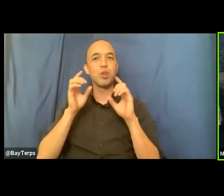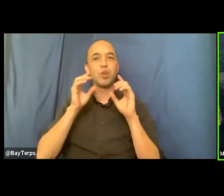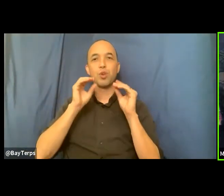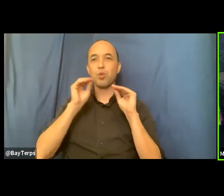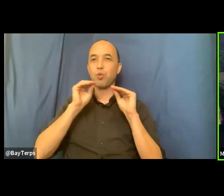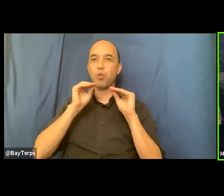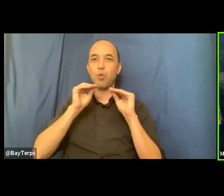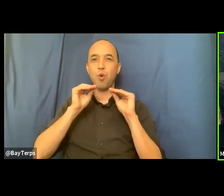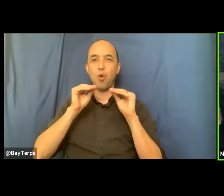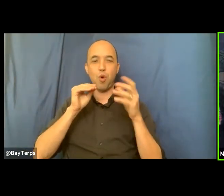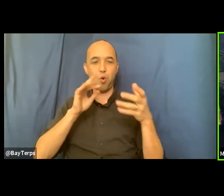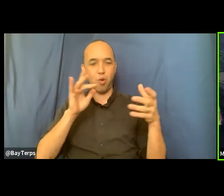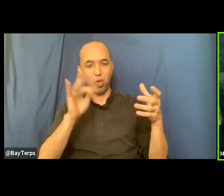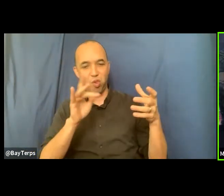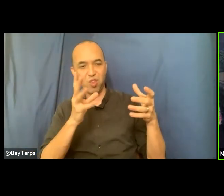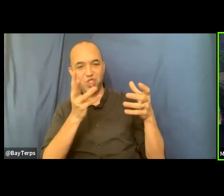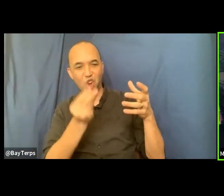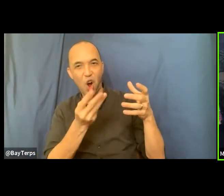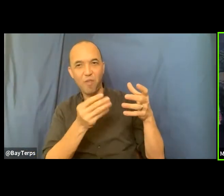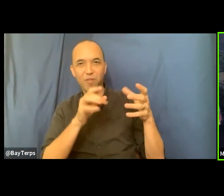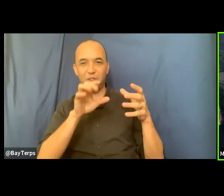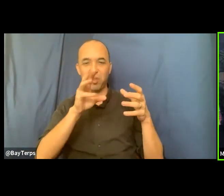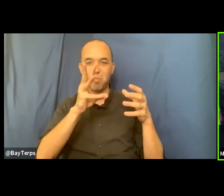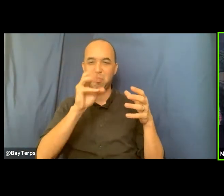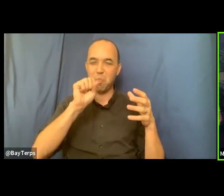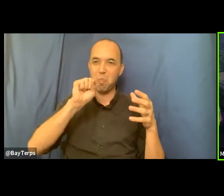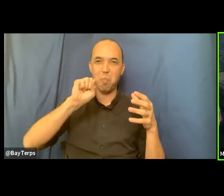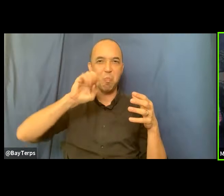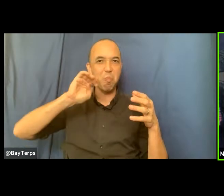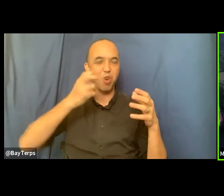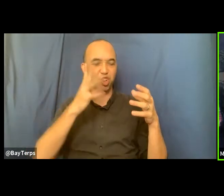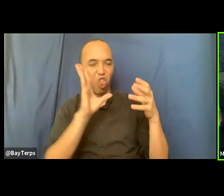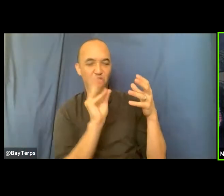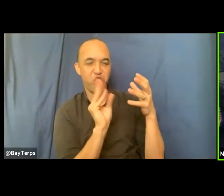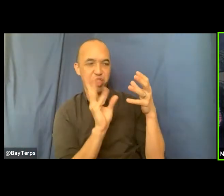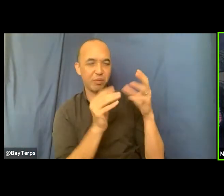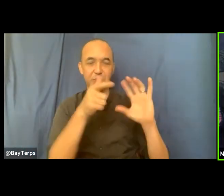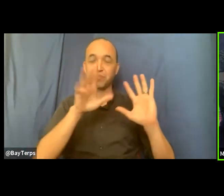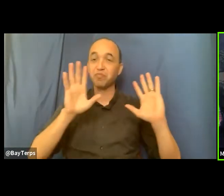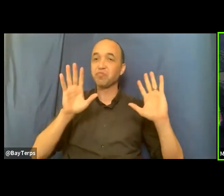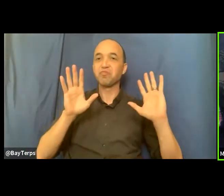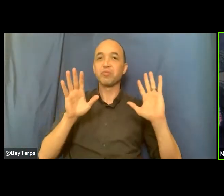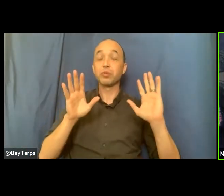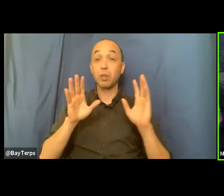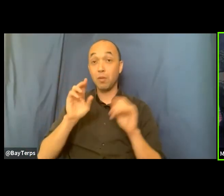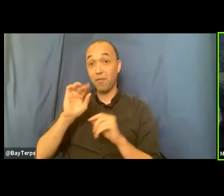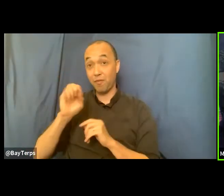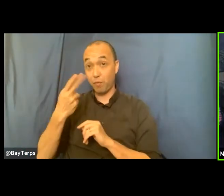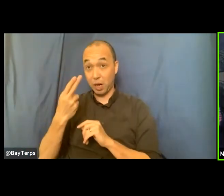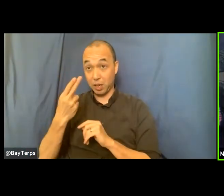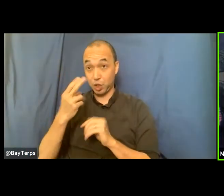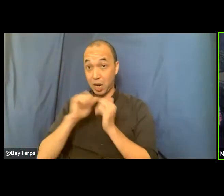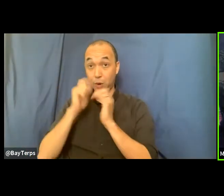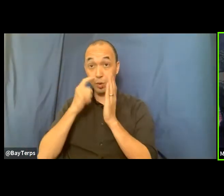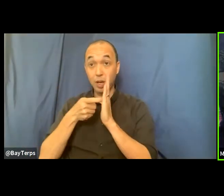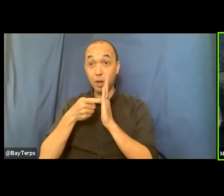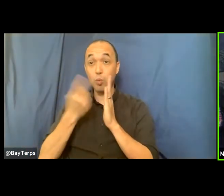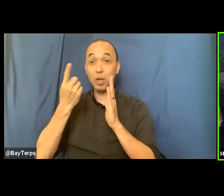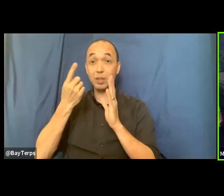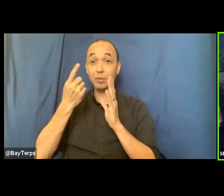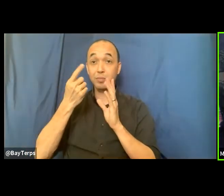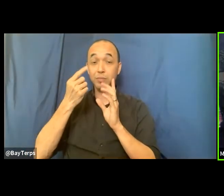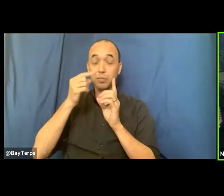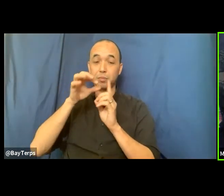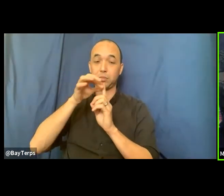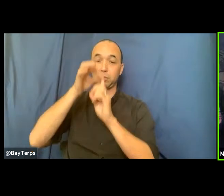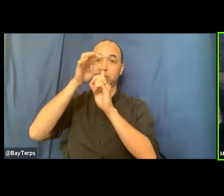mushy spots when you're buying them. A great indicator of the freshness of your pumpkin is the stem. So if you see pumpkins